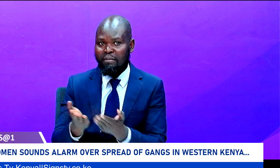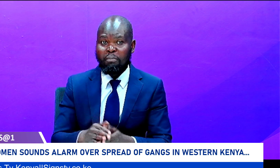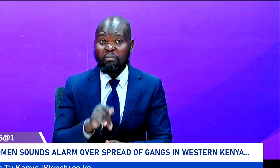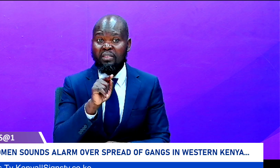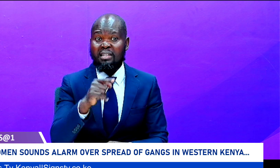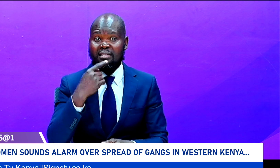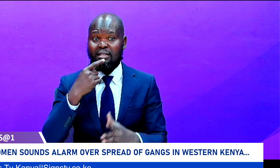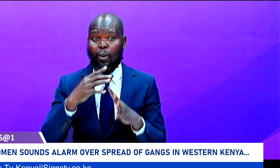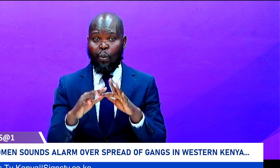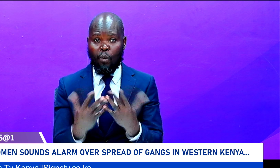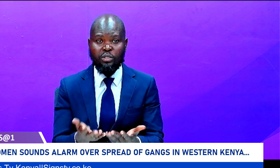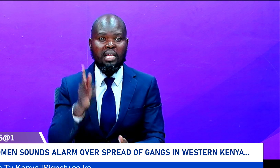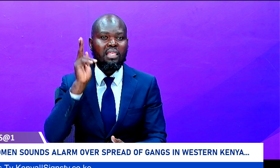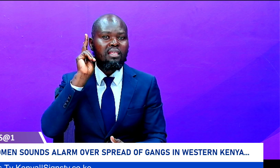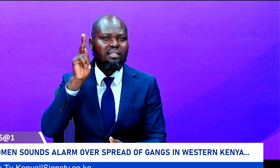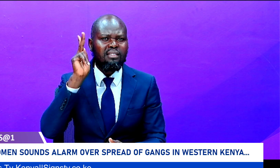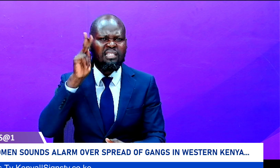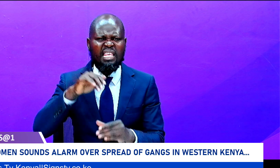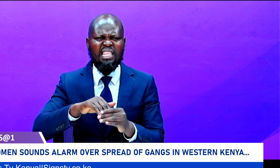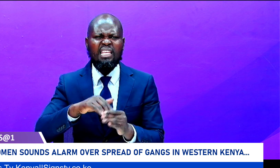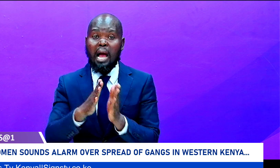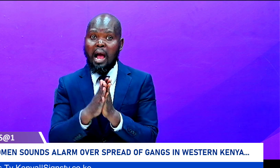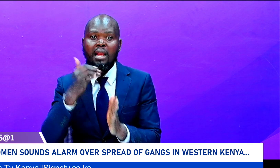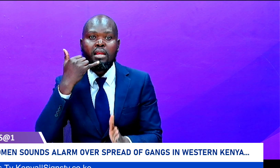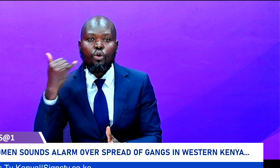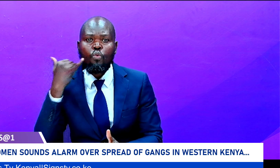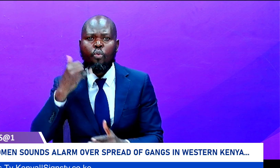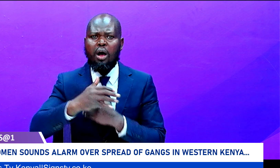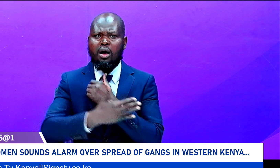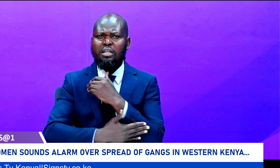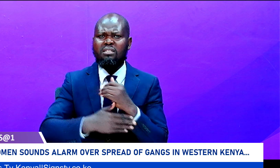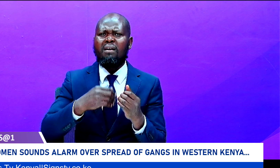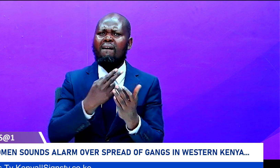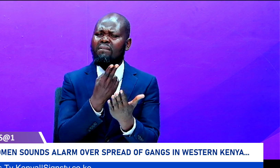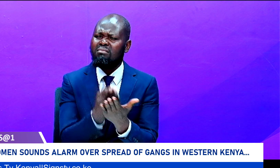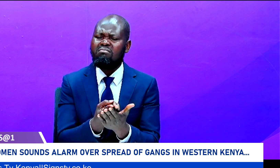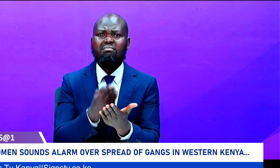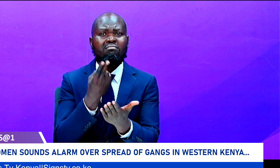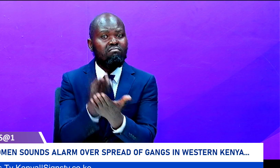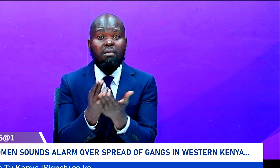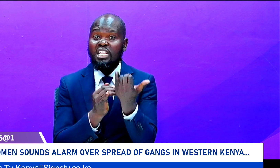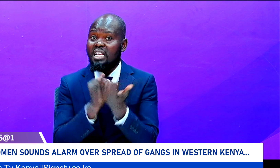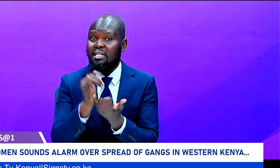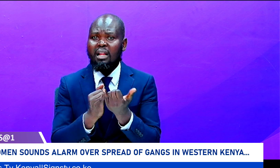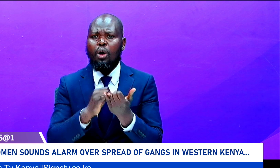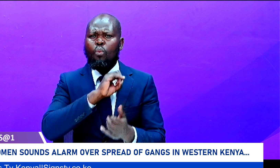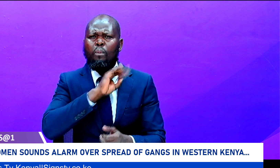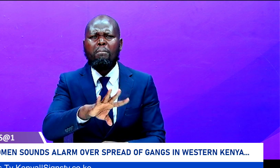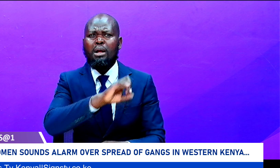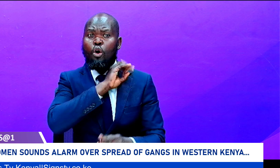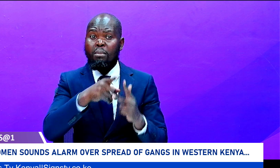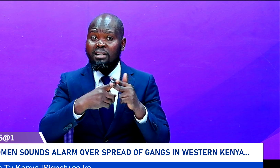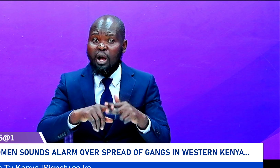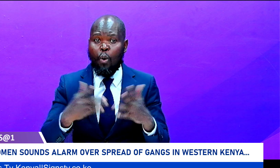In Kisii and Nakuru counties, patients on Saturday complained of being forced to meet huge